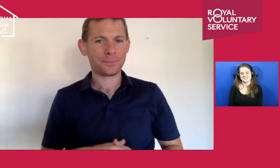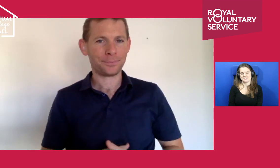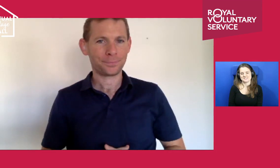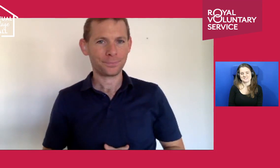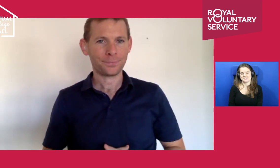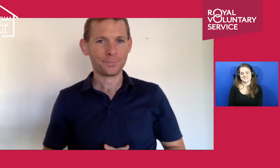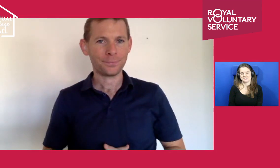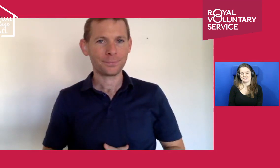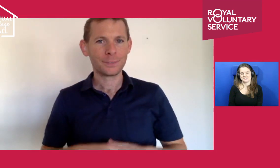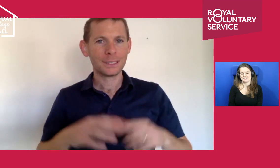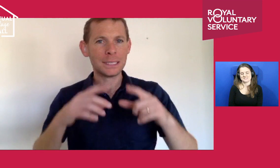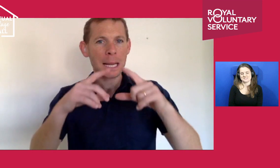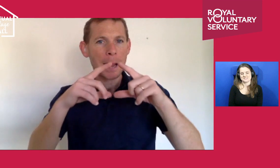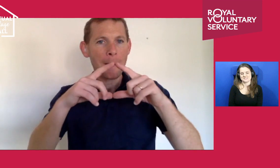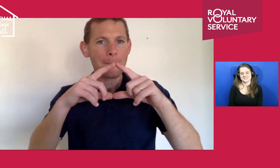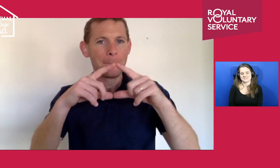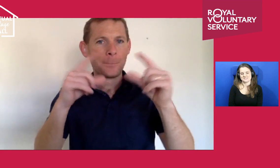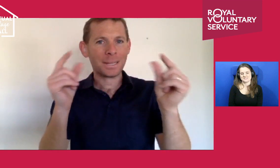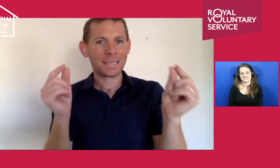Banana.